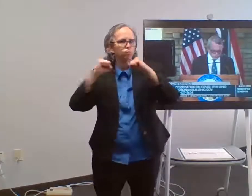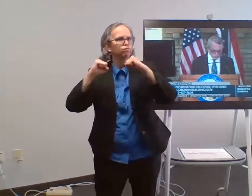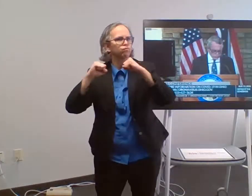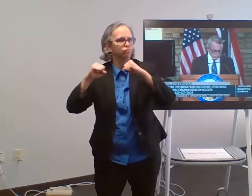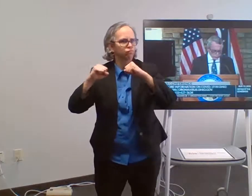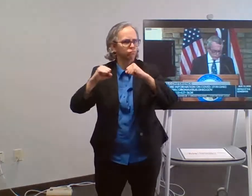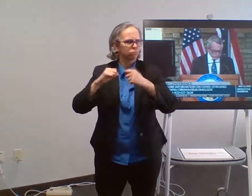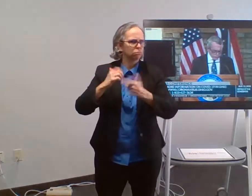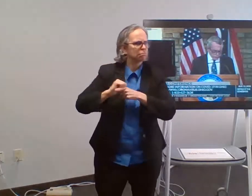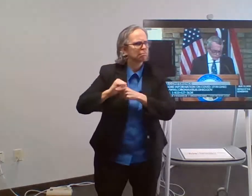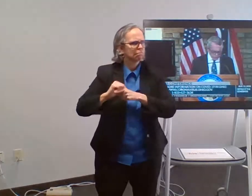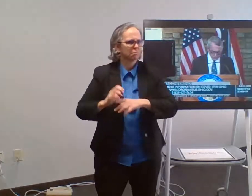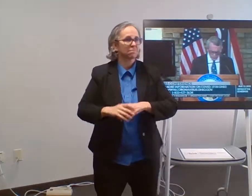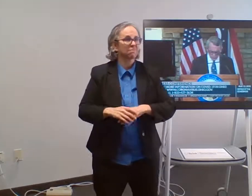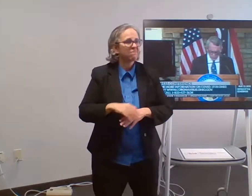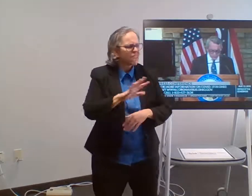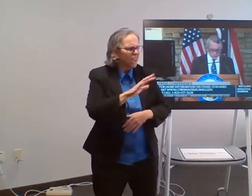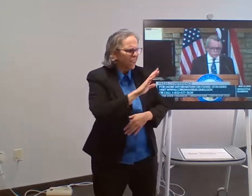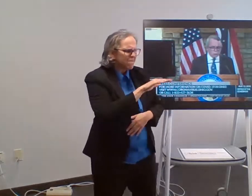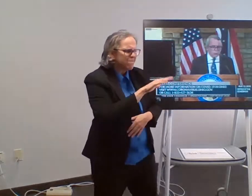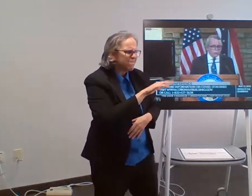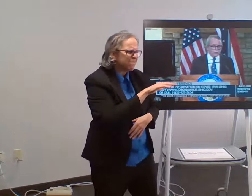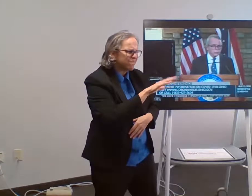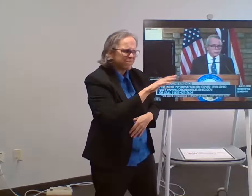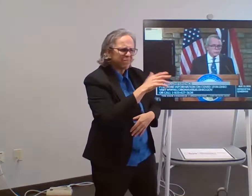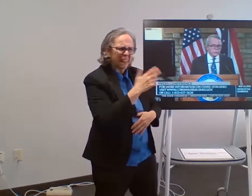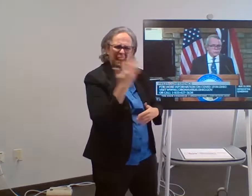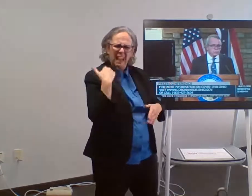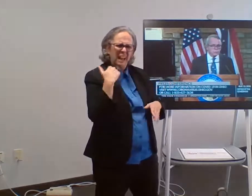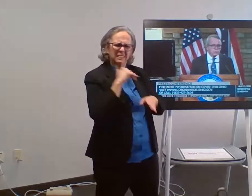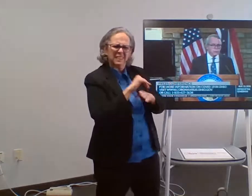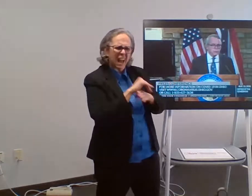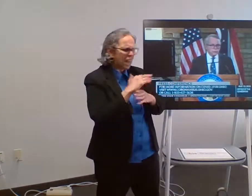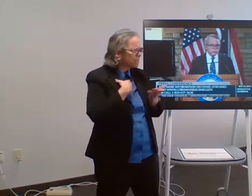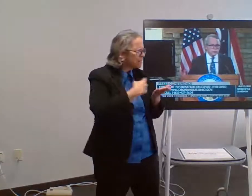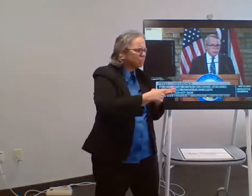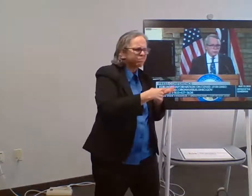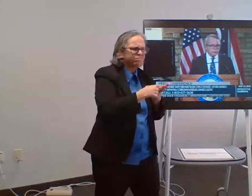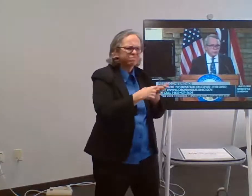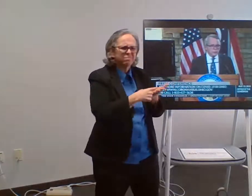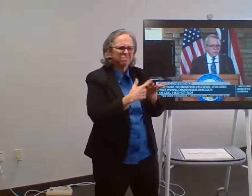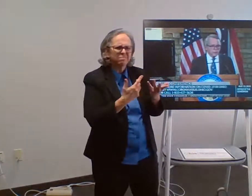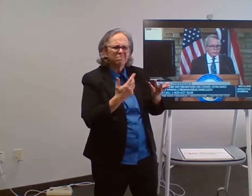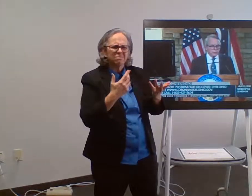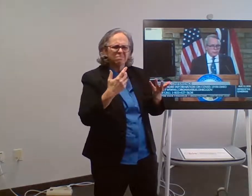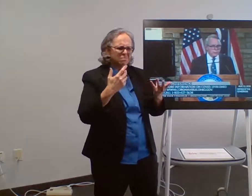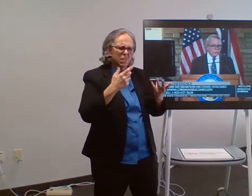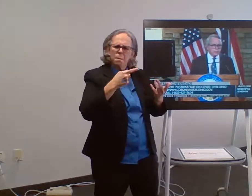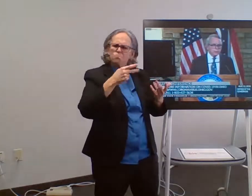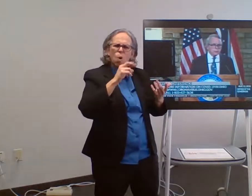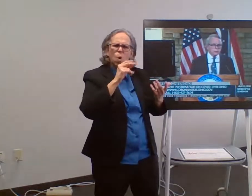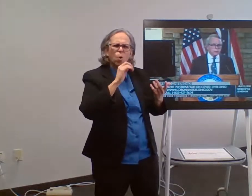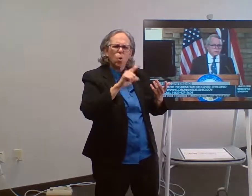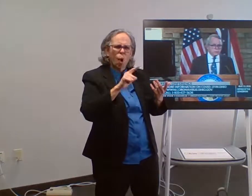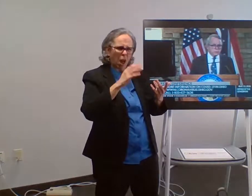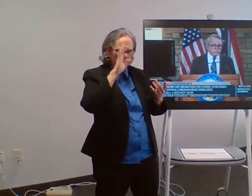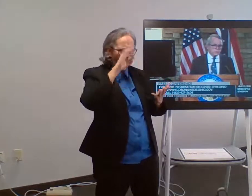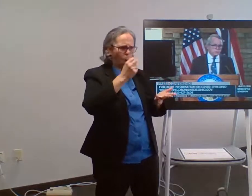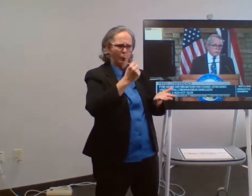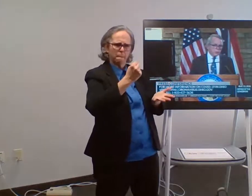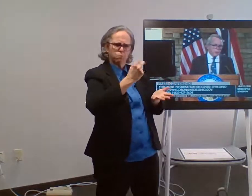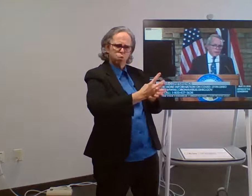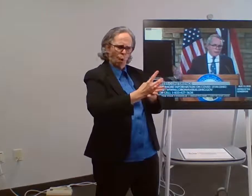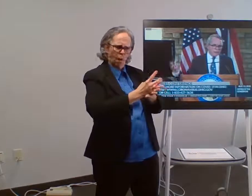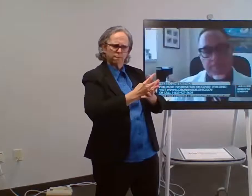clearance? You and I talked last night maybe about a clearance protocol. Do you have any additional comments about that? Well, I think